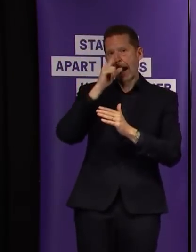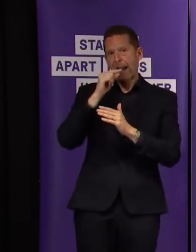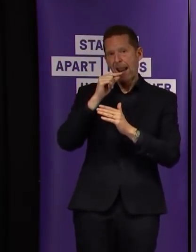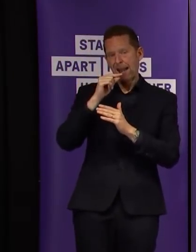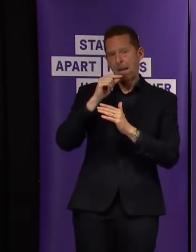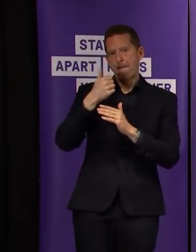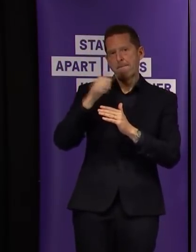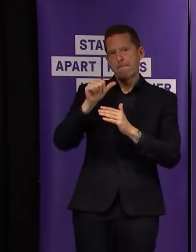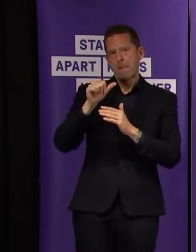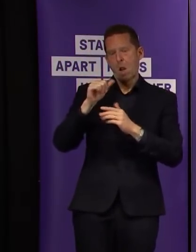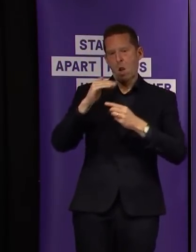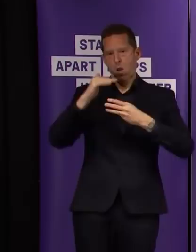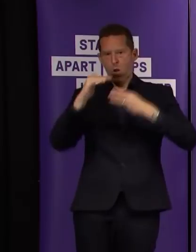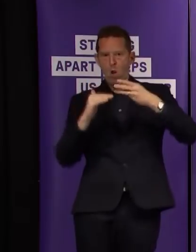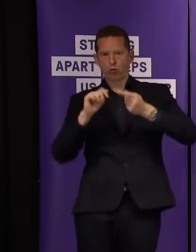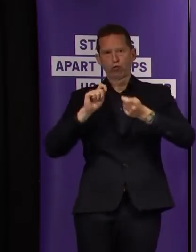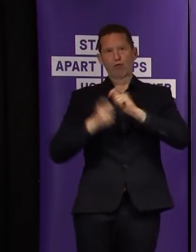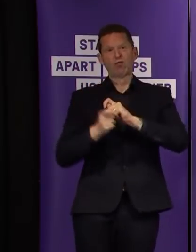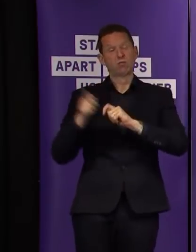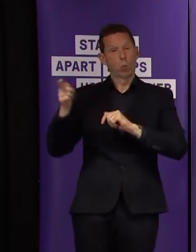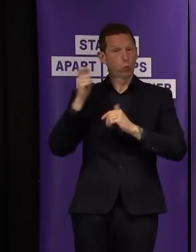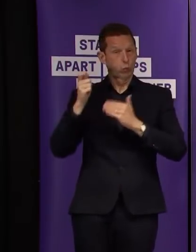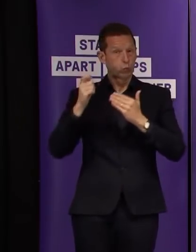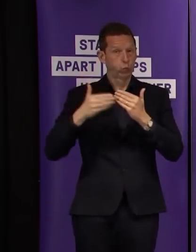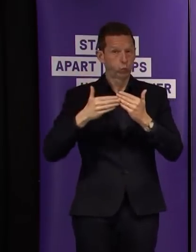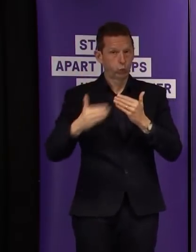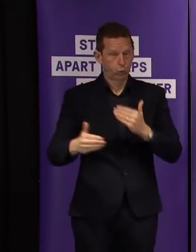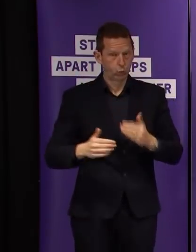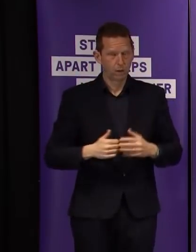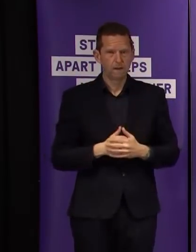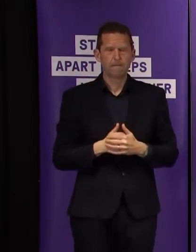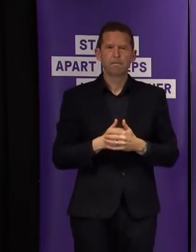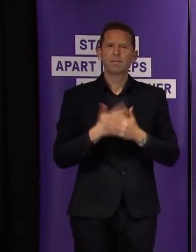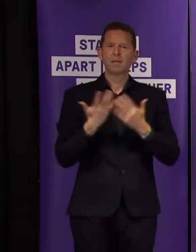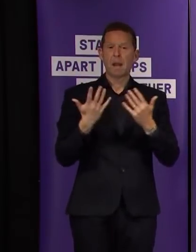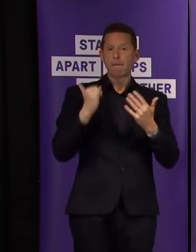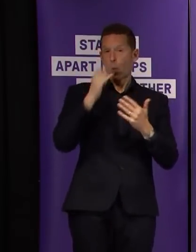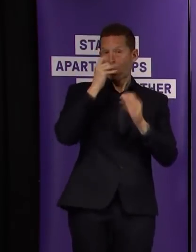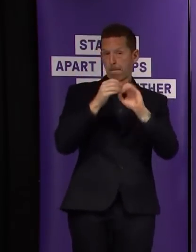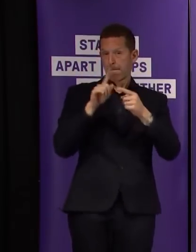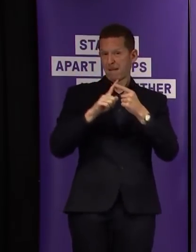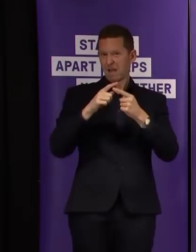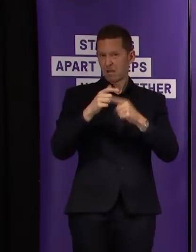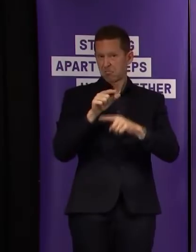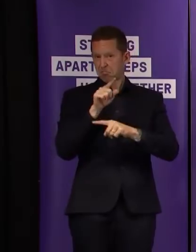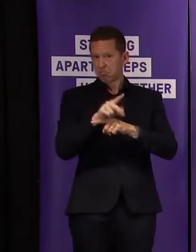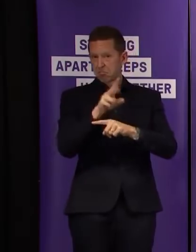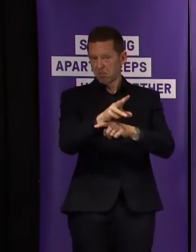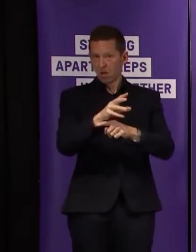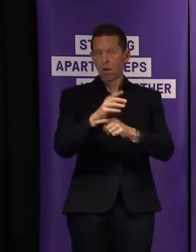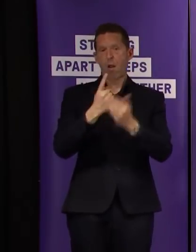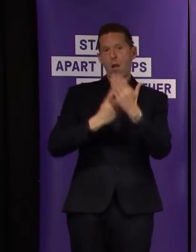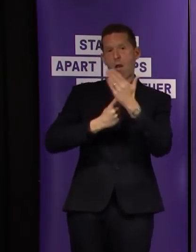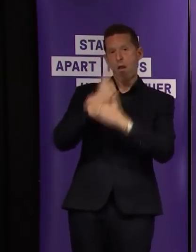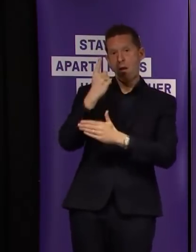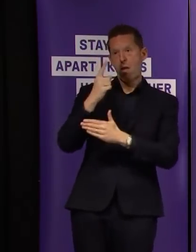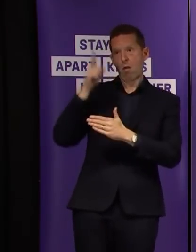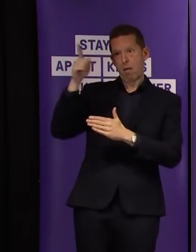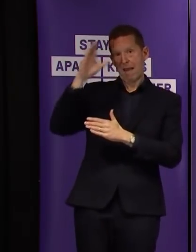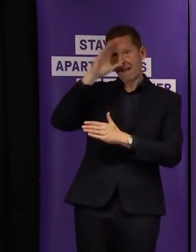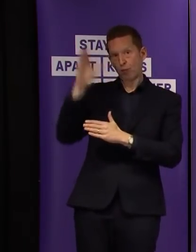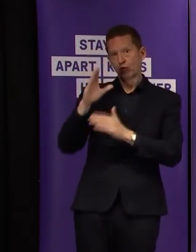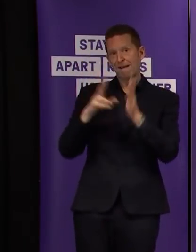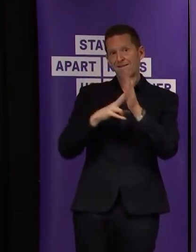step quite soon. It'll be perhaps a matter of weeks before regional Victoria can move